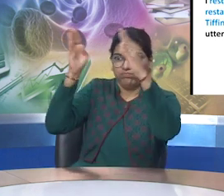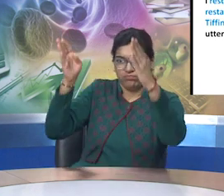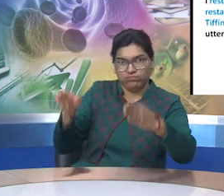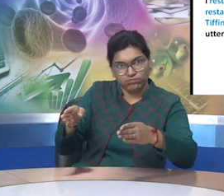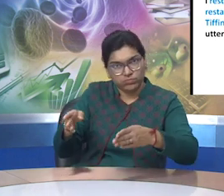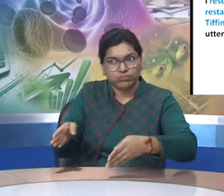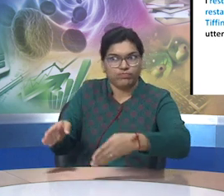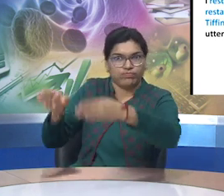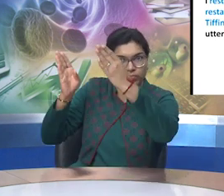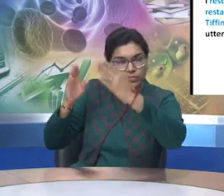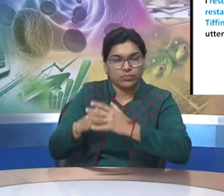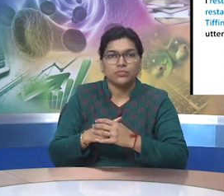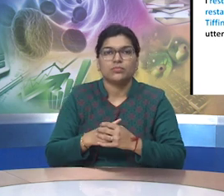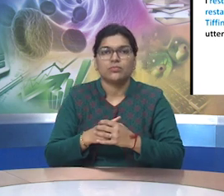for a moment